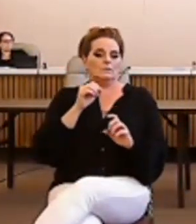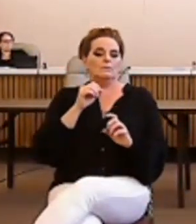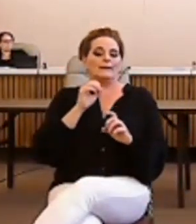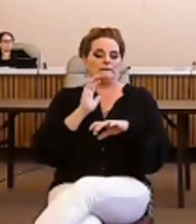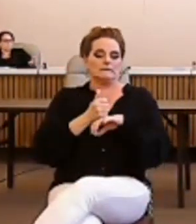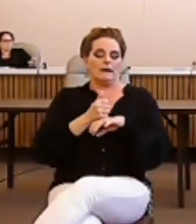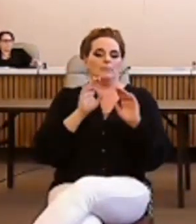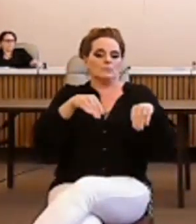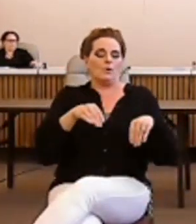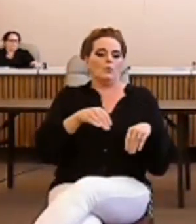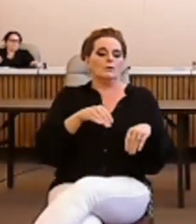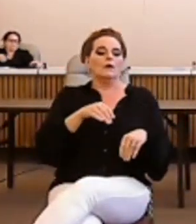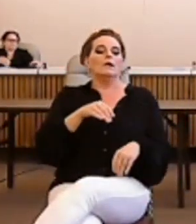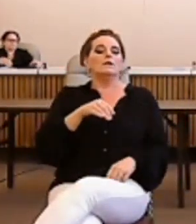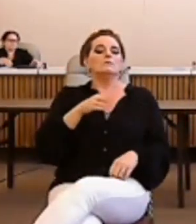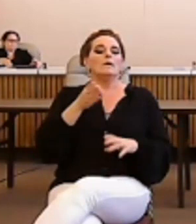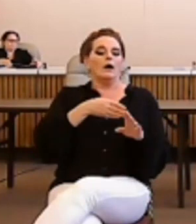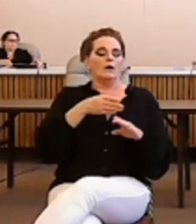up to where that future,